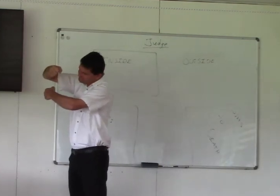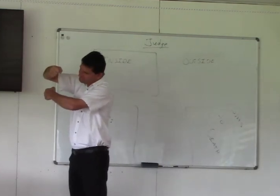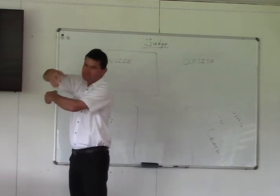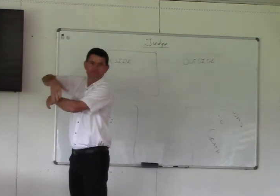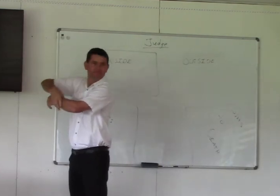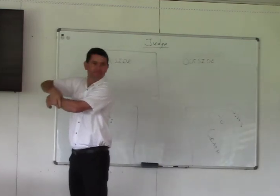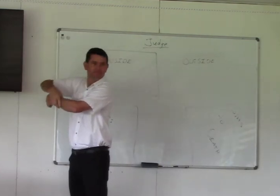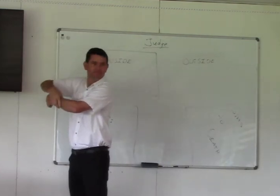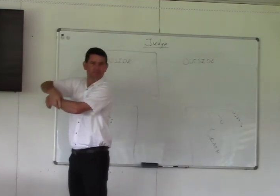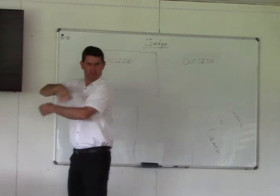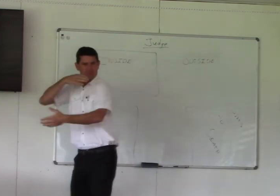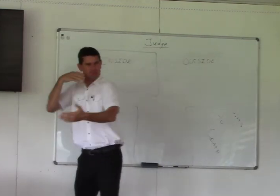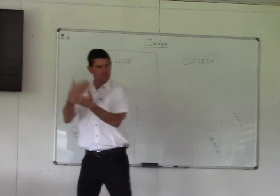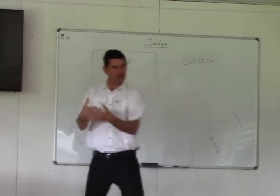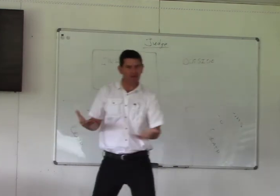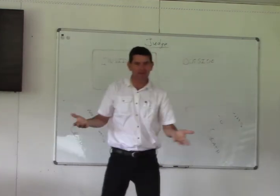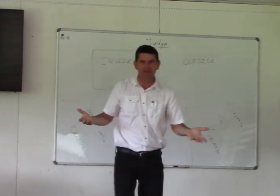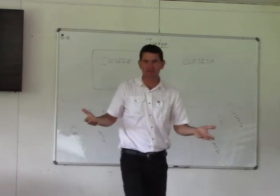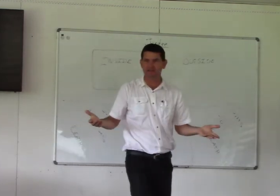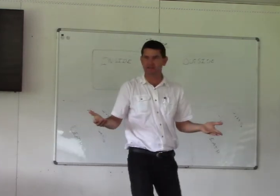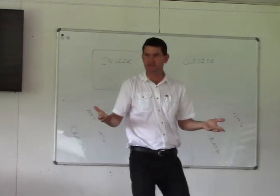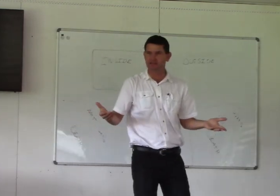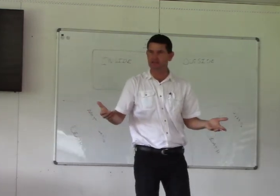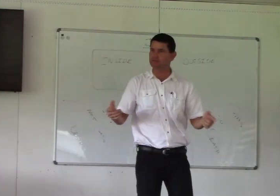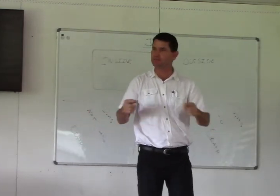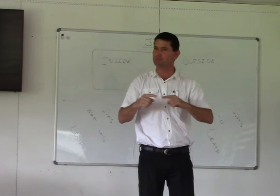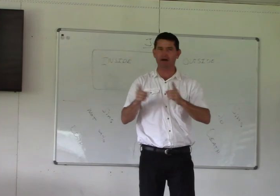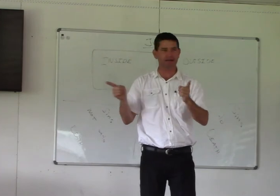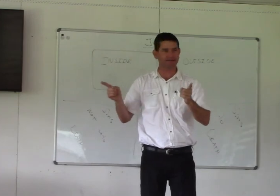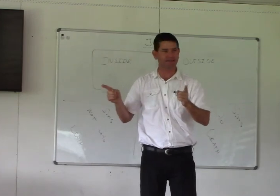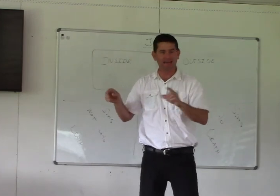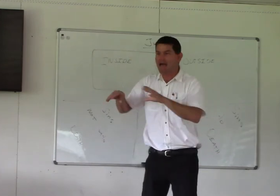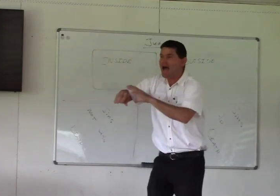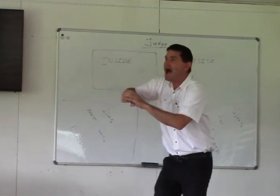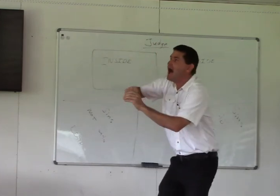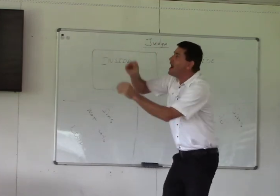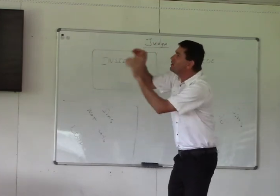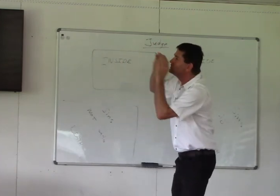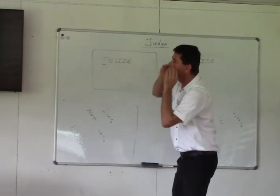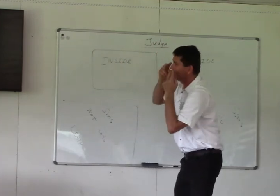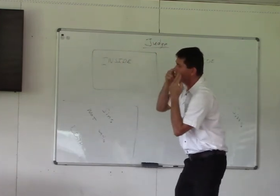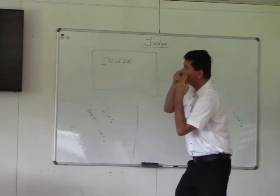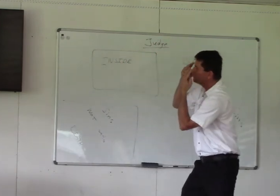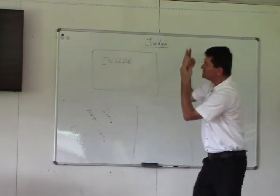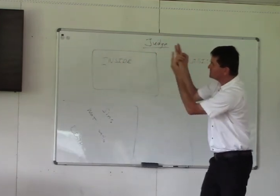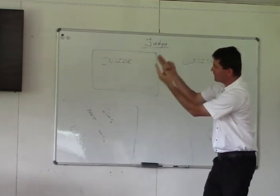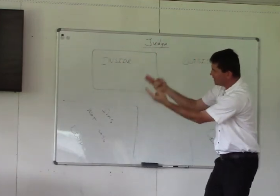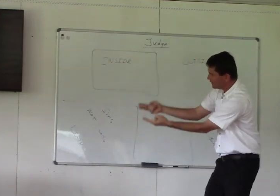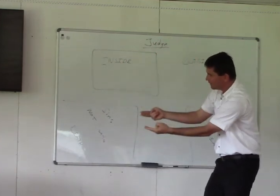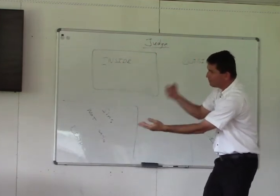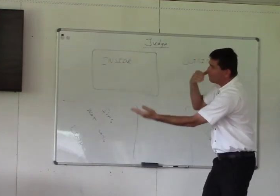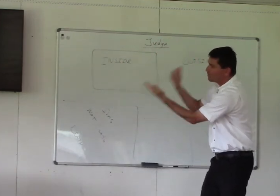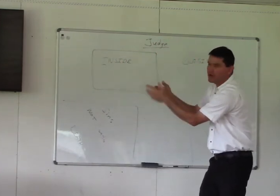Good. But outside, We saw him. Good,